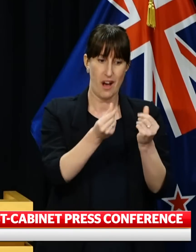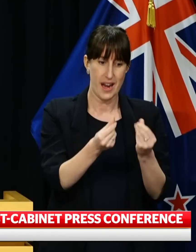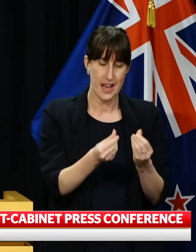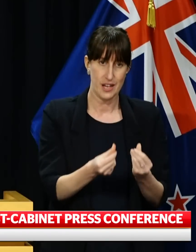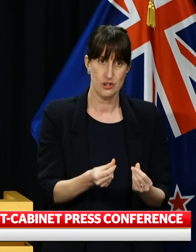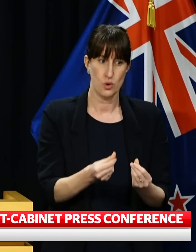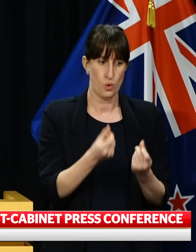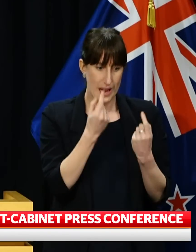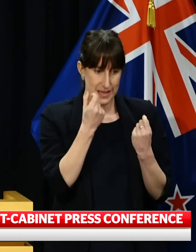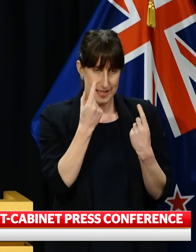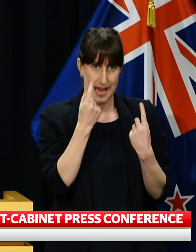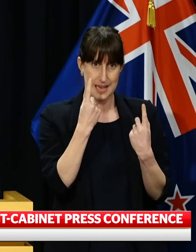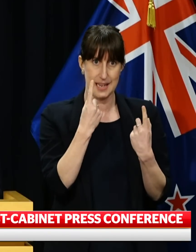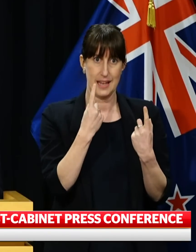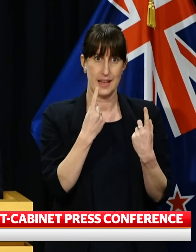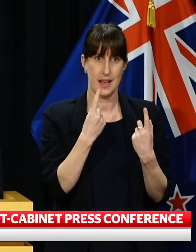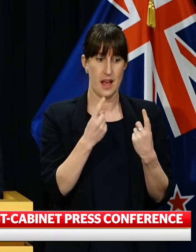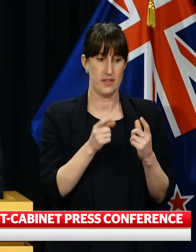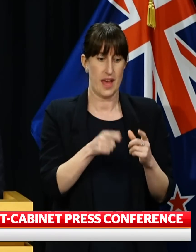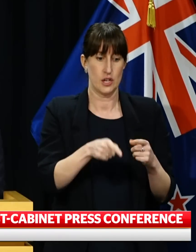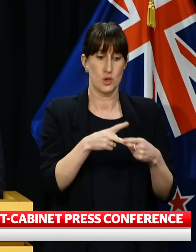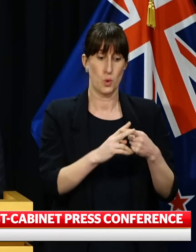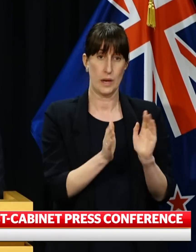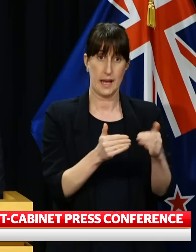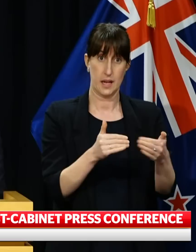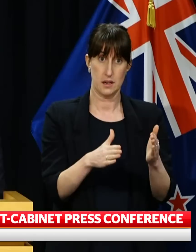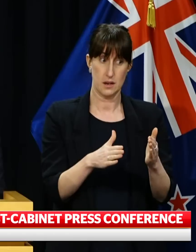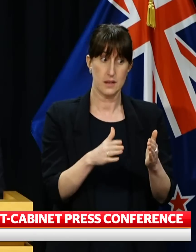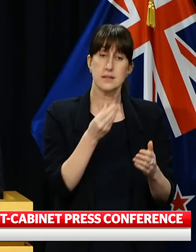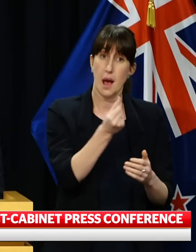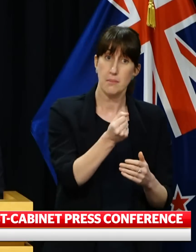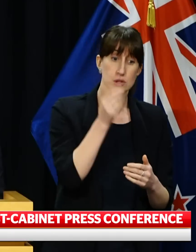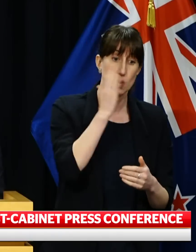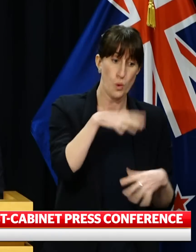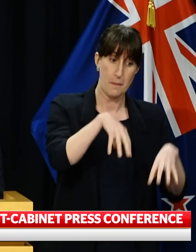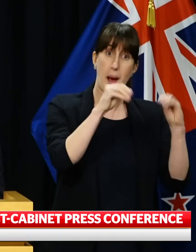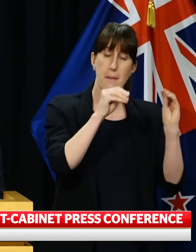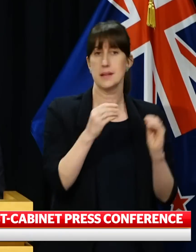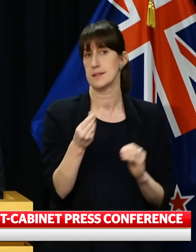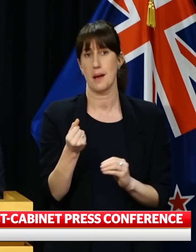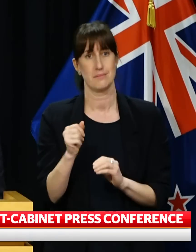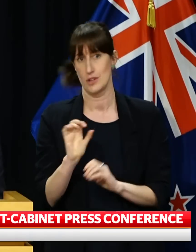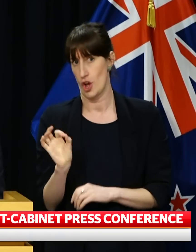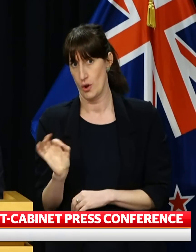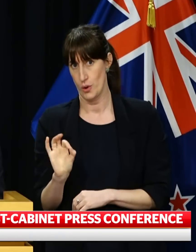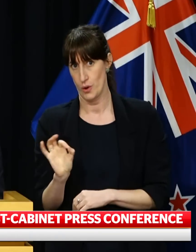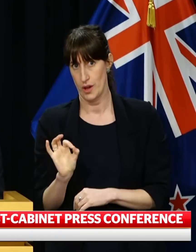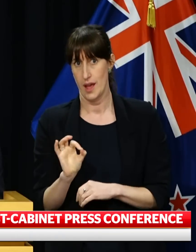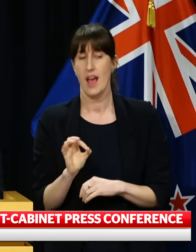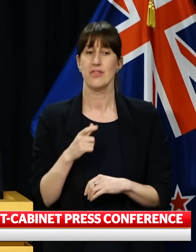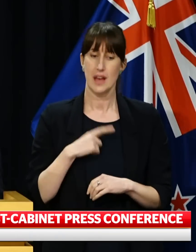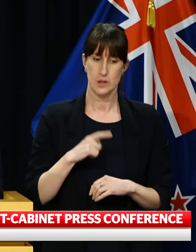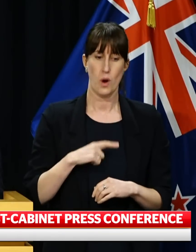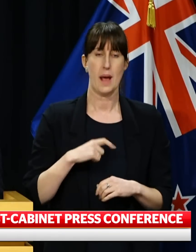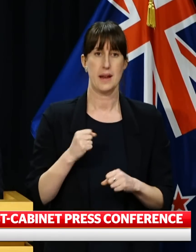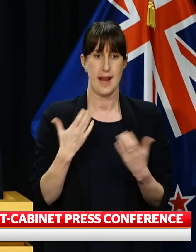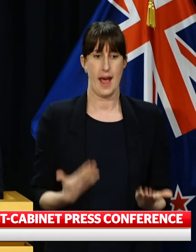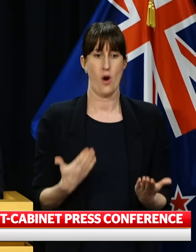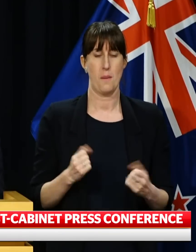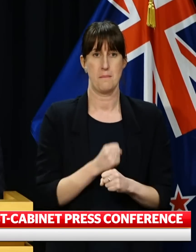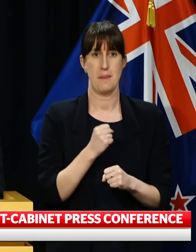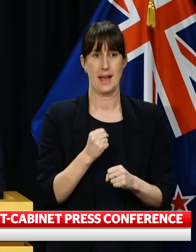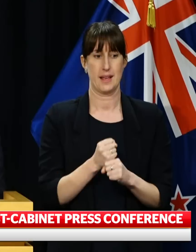we released the School Leavers Toolkit is that some schools are doing this very well and other schools haven't picked it up, and that's the reason that we're going to make it compulsory. But why